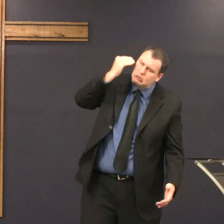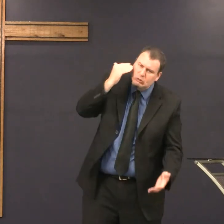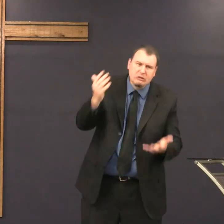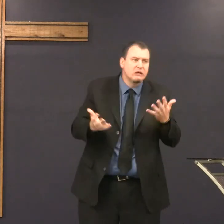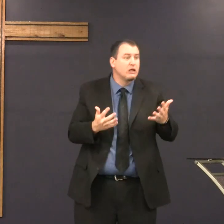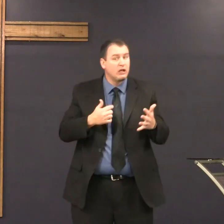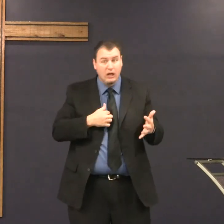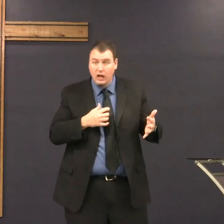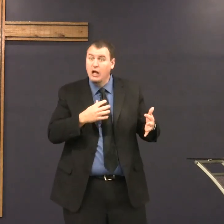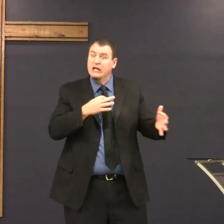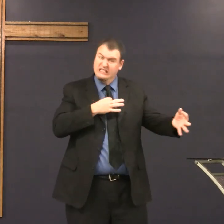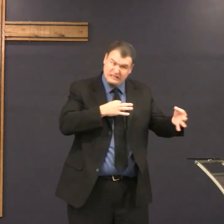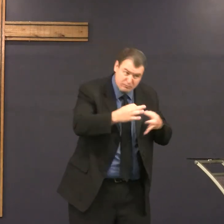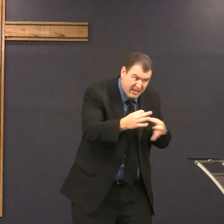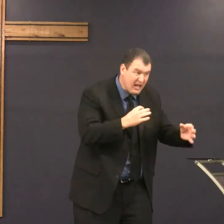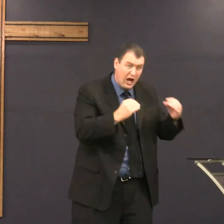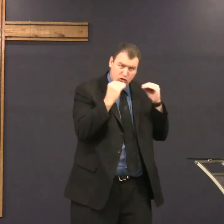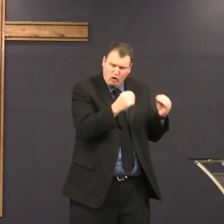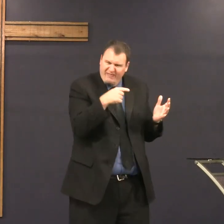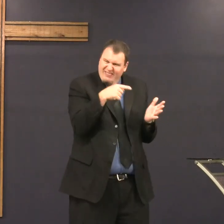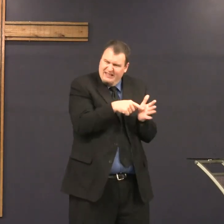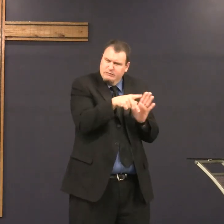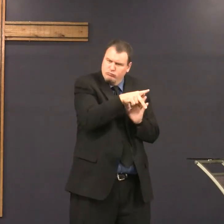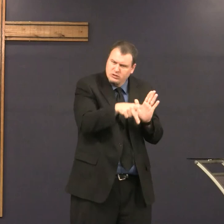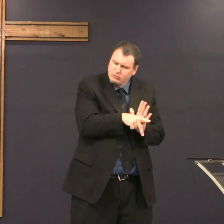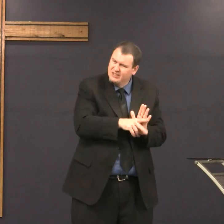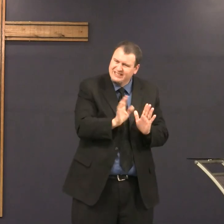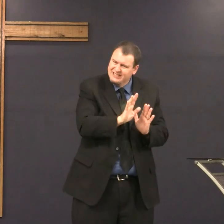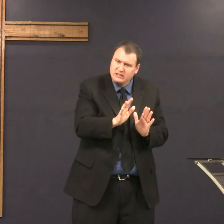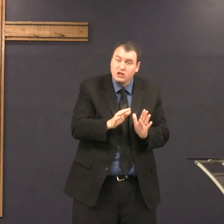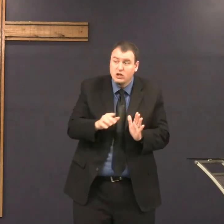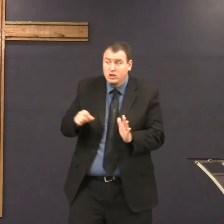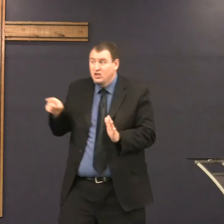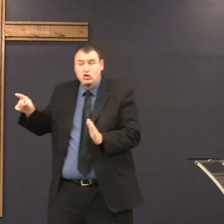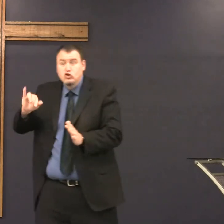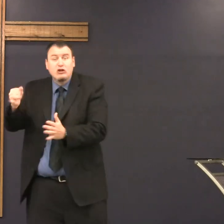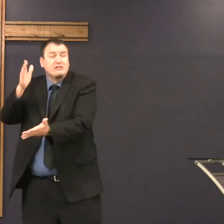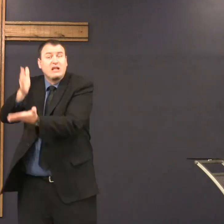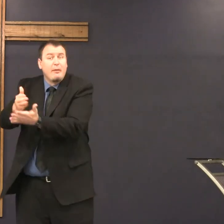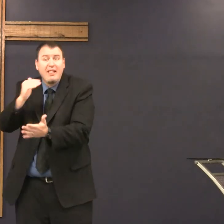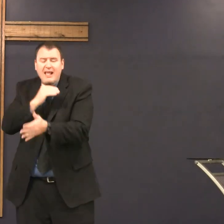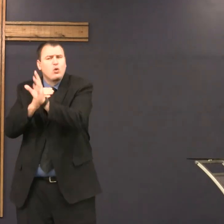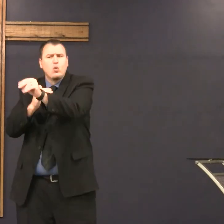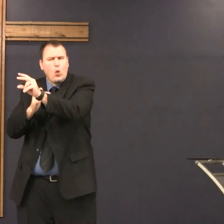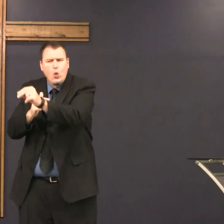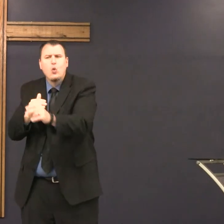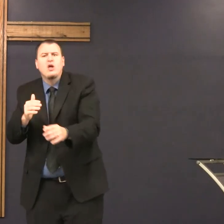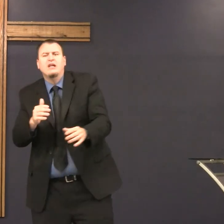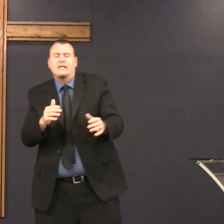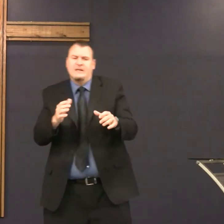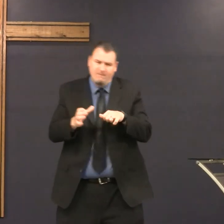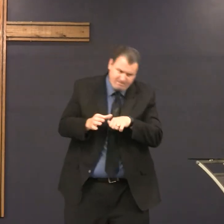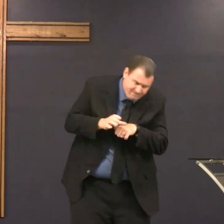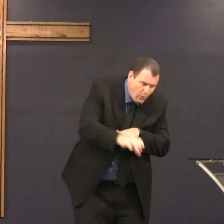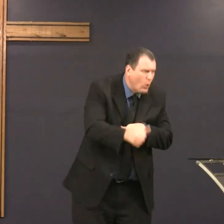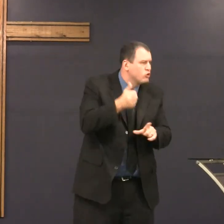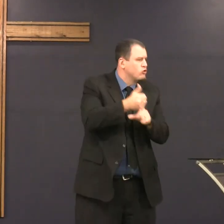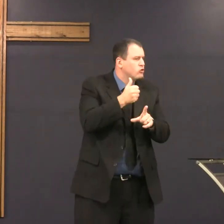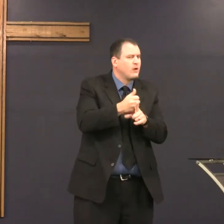why are you telling me this? I don't know. And I'll explain to him his principle. You shouldn't just stop